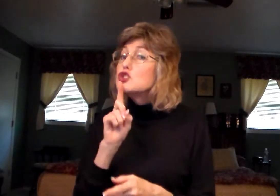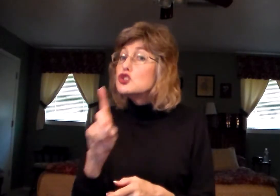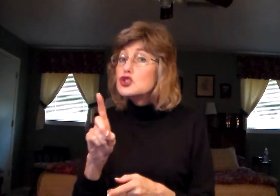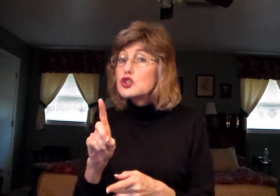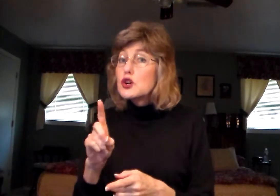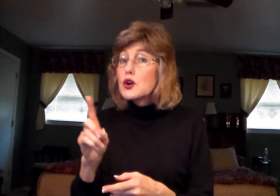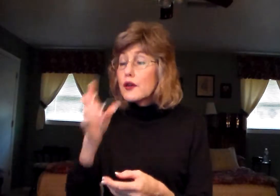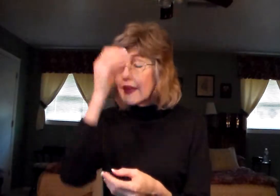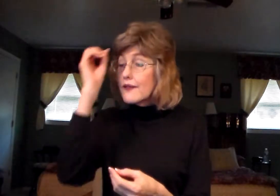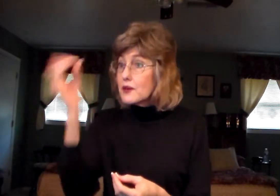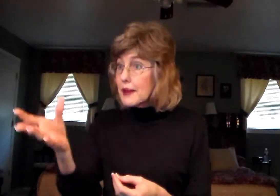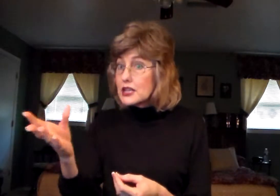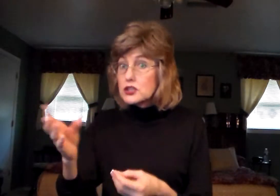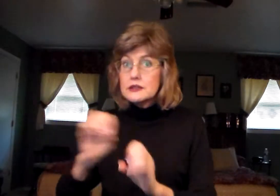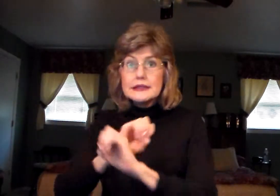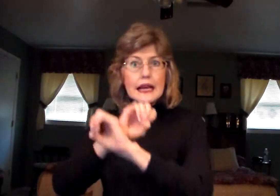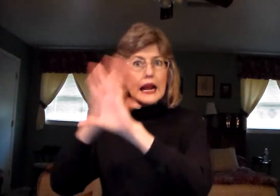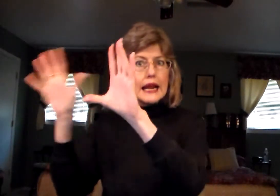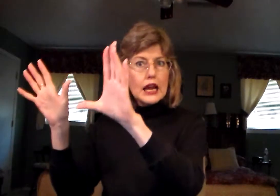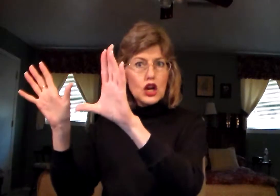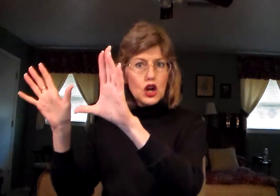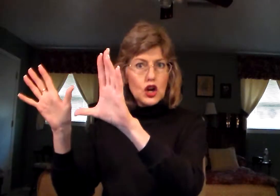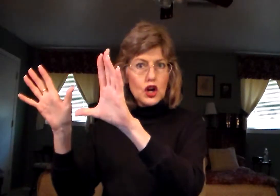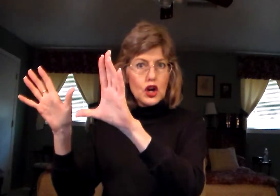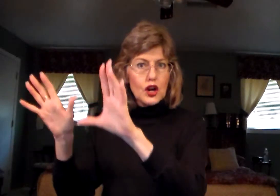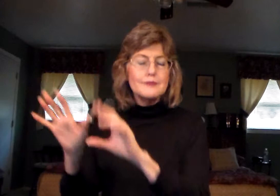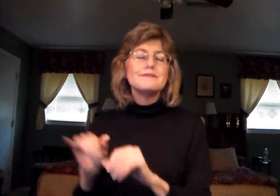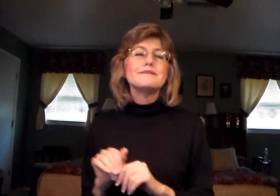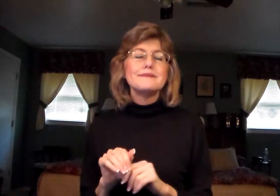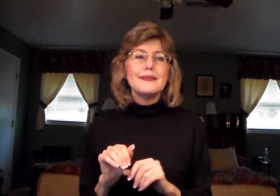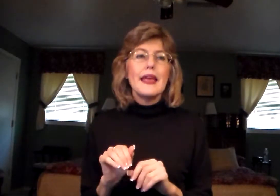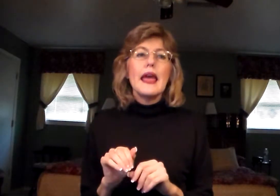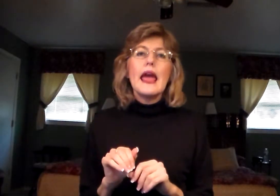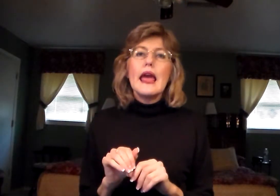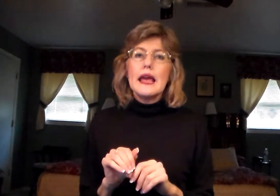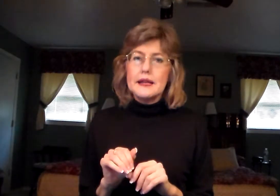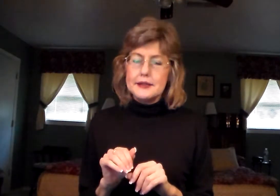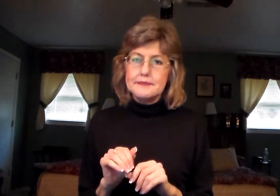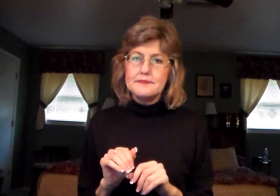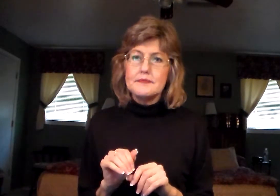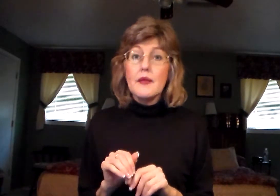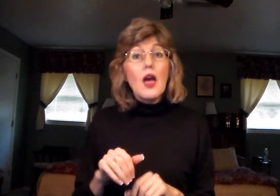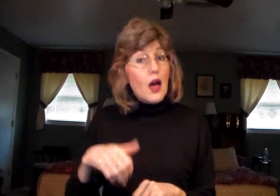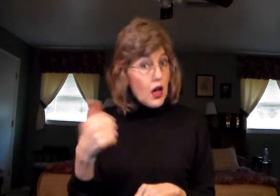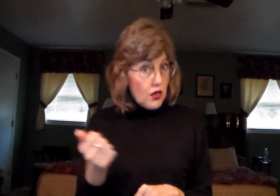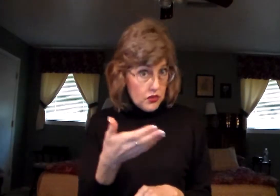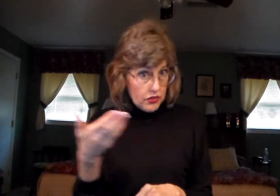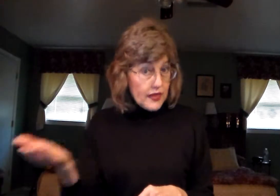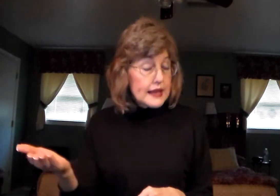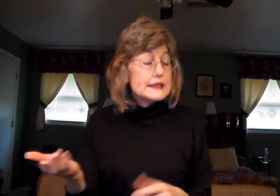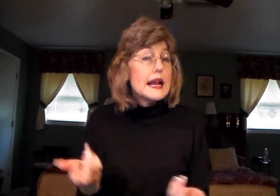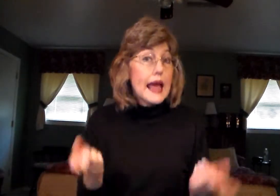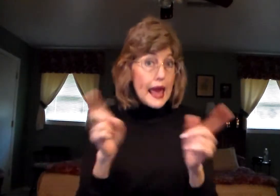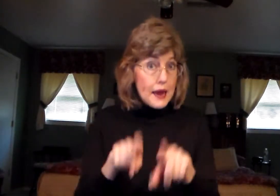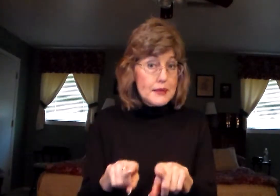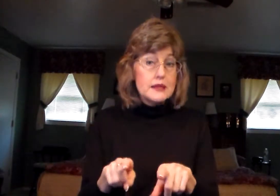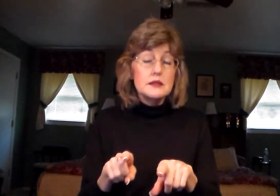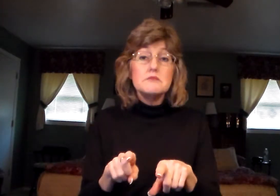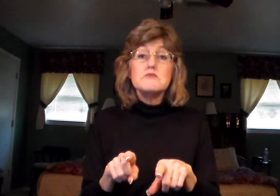that we're doing in our classrooms. Some of the other things that are going to happen here, and I think it's just going to happen naturally, is that we're going to